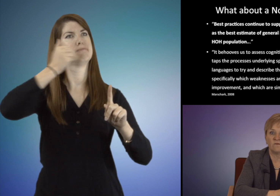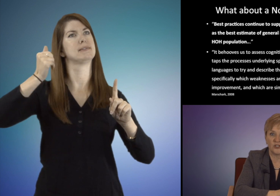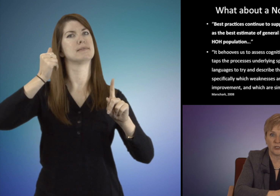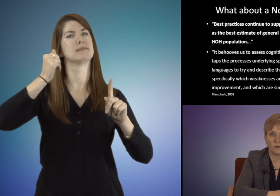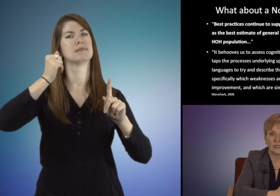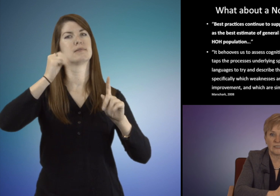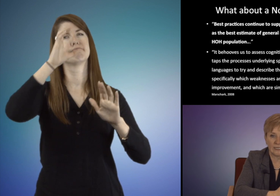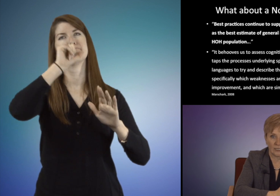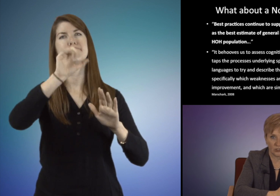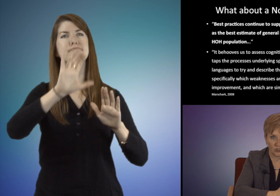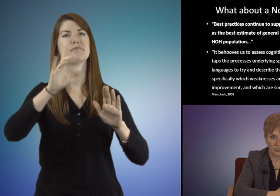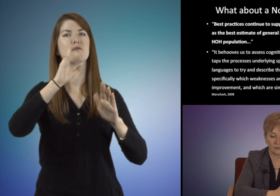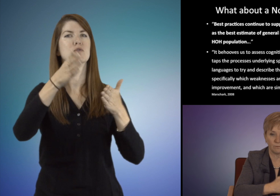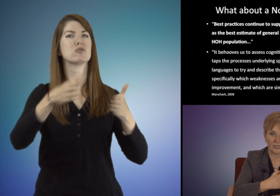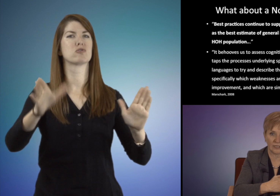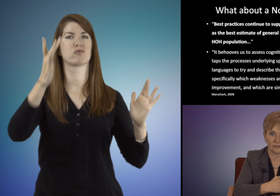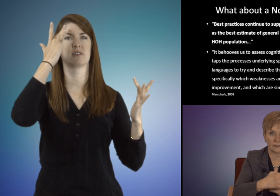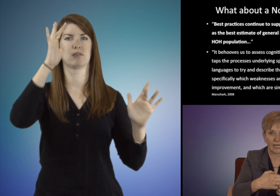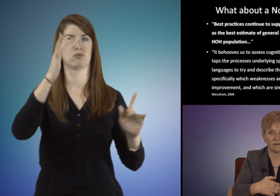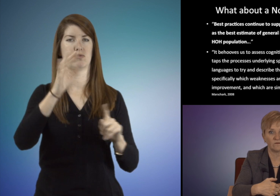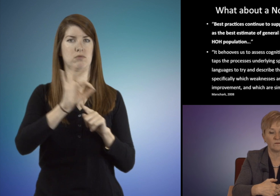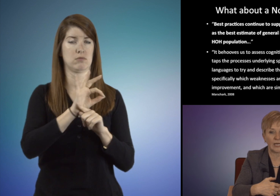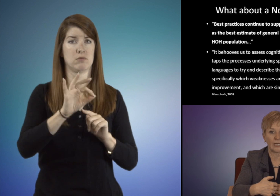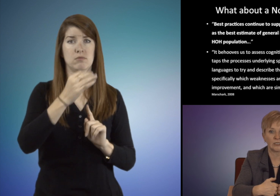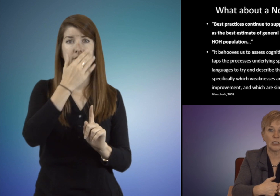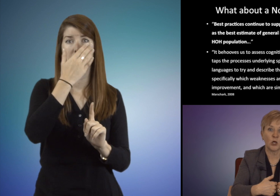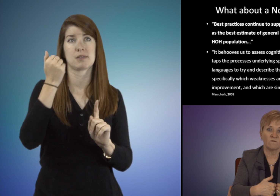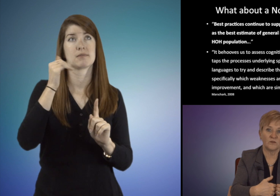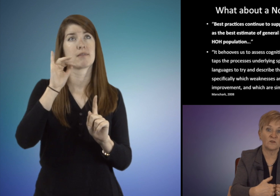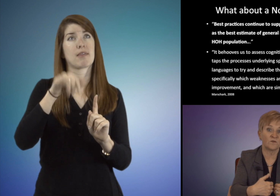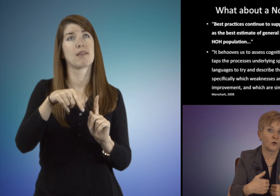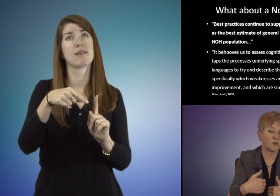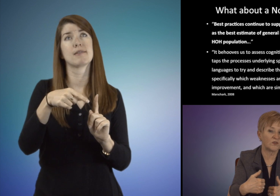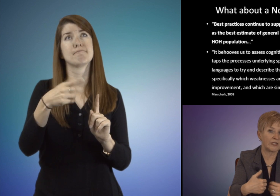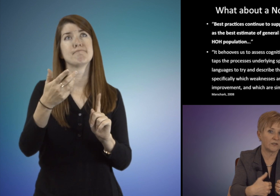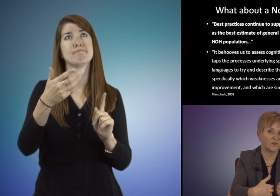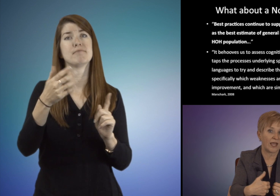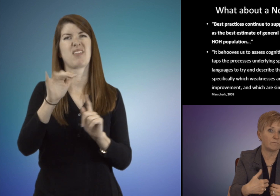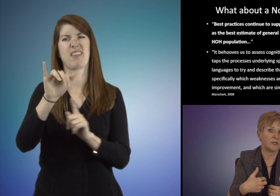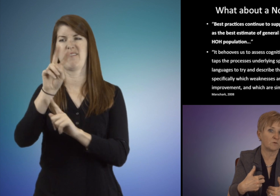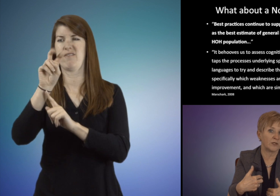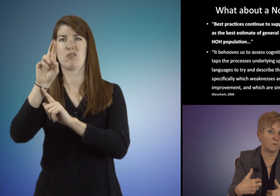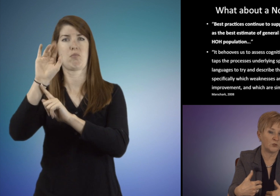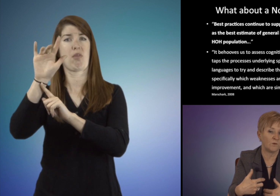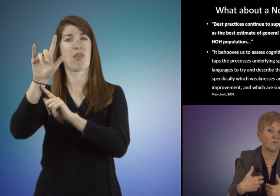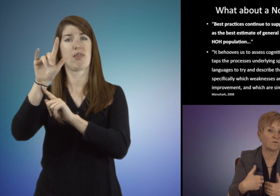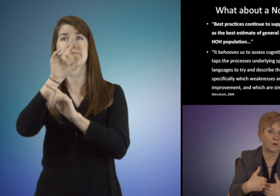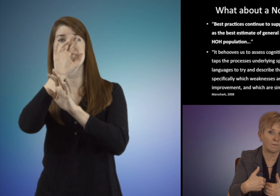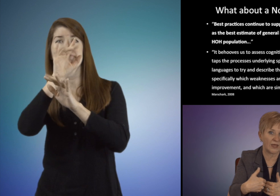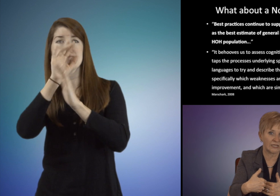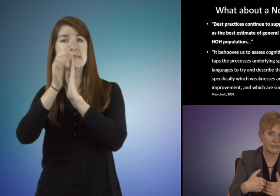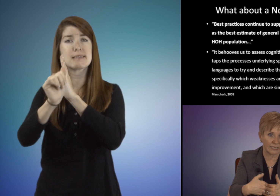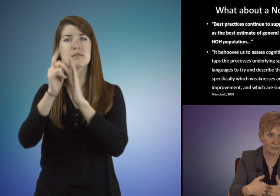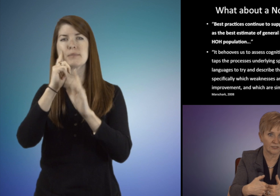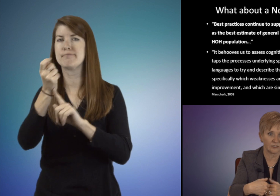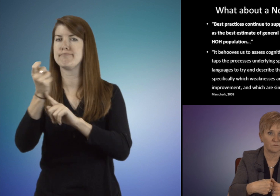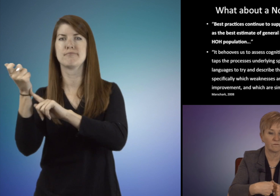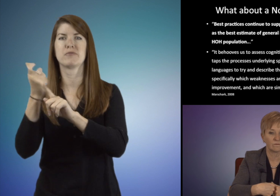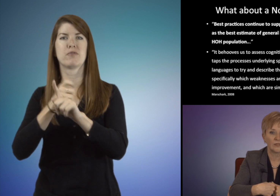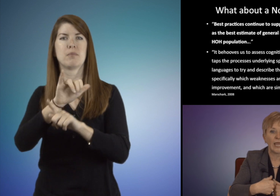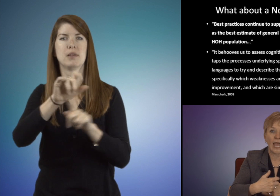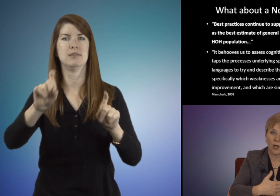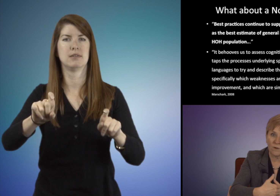estimate of general intelligence because those verbal skills have been removed from that